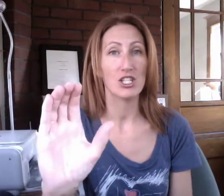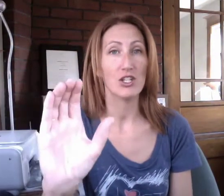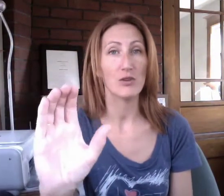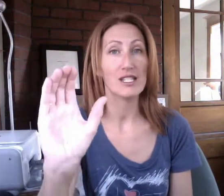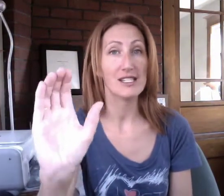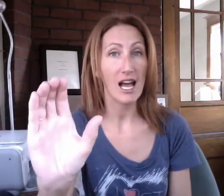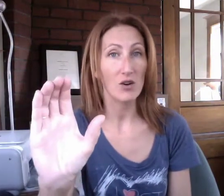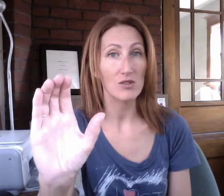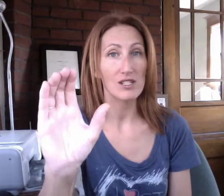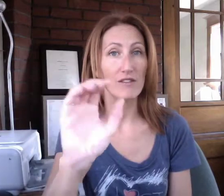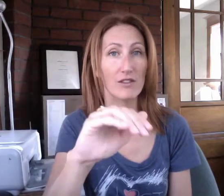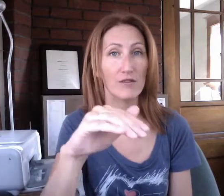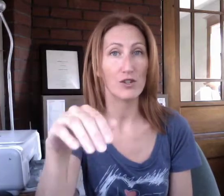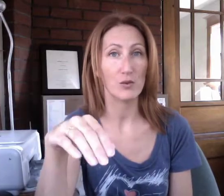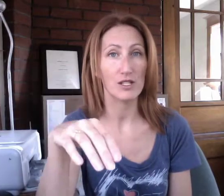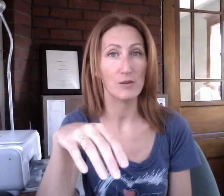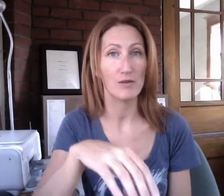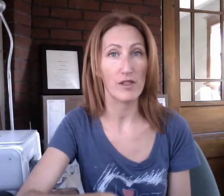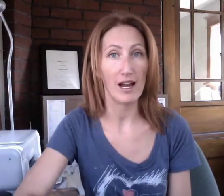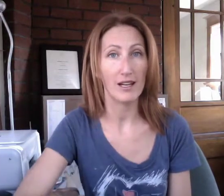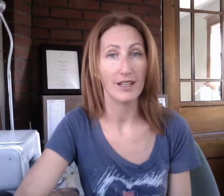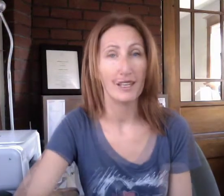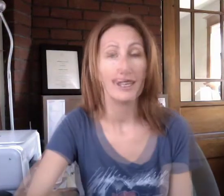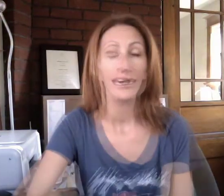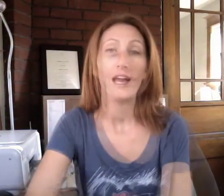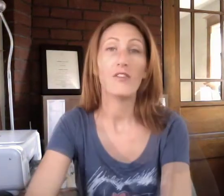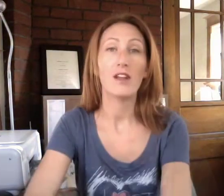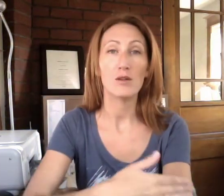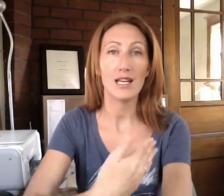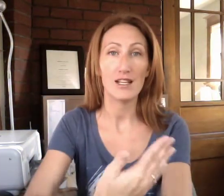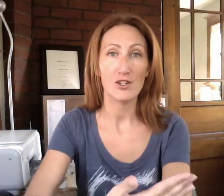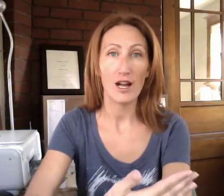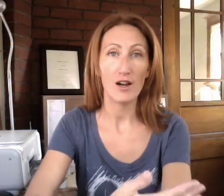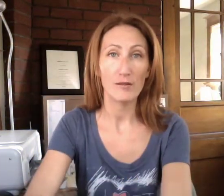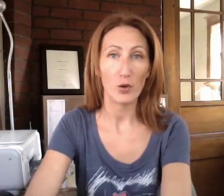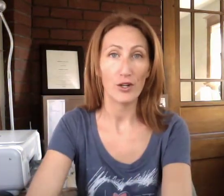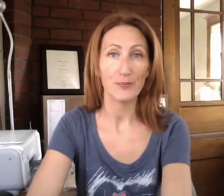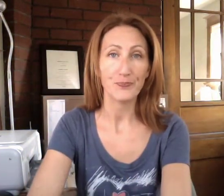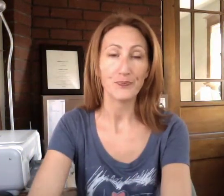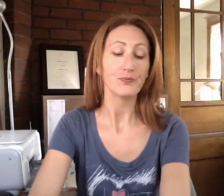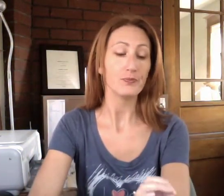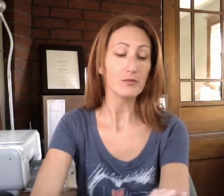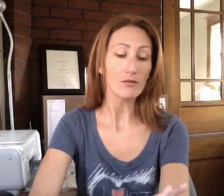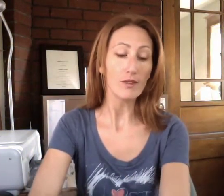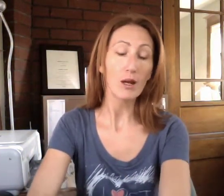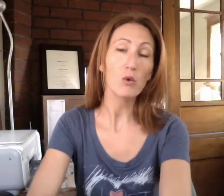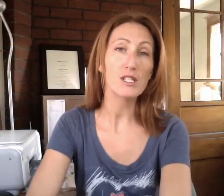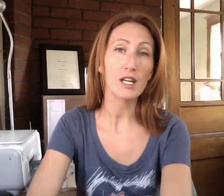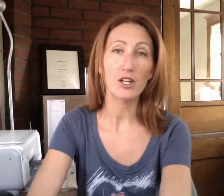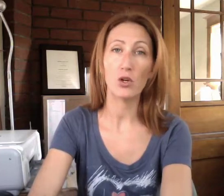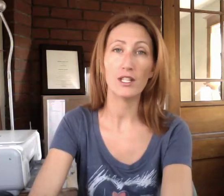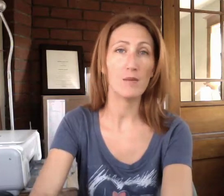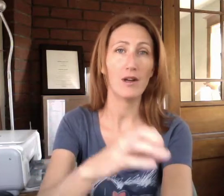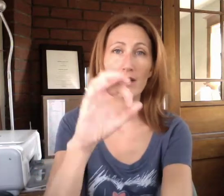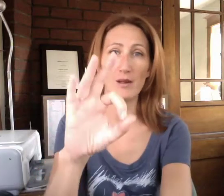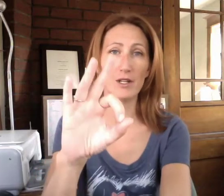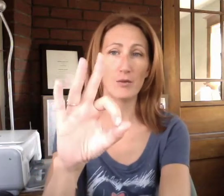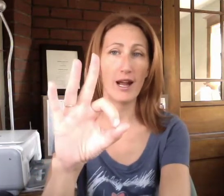knew the sounds of the first ones before that. And then I would test her out of order. And once I could hold up something